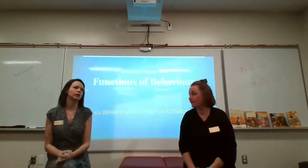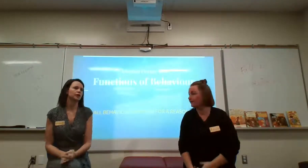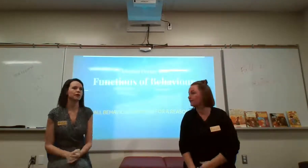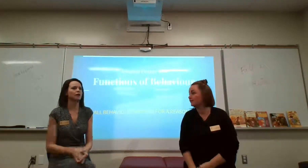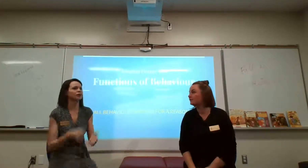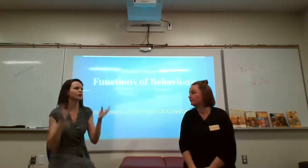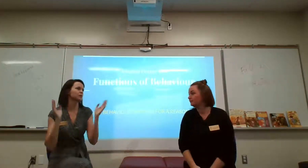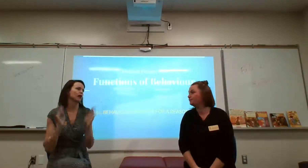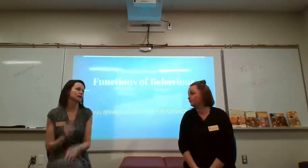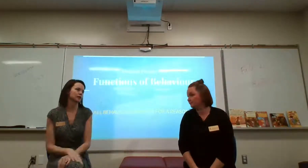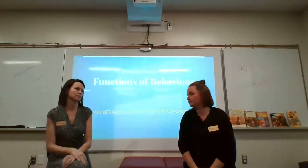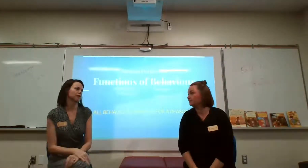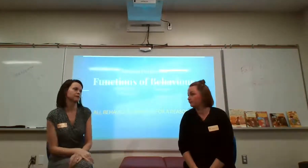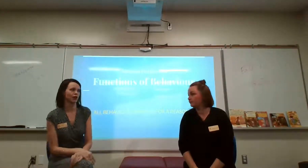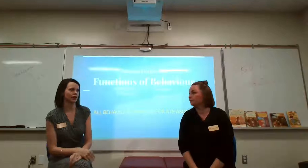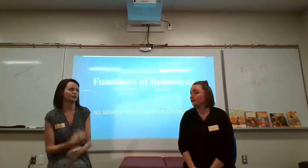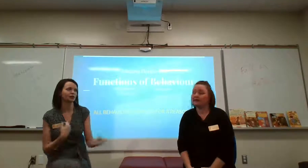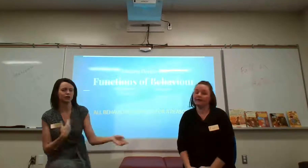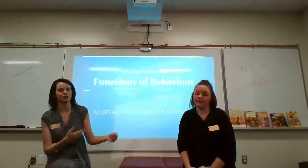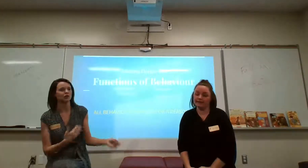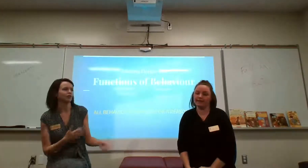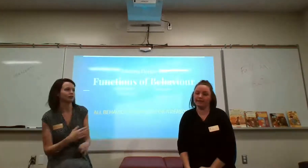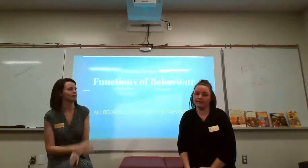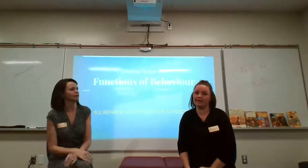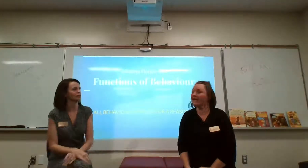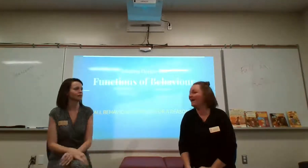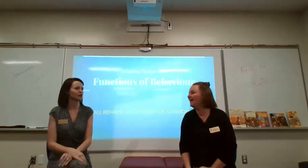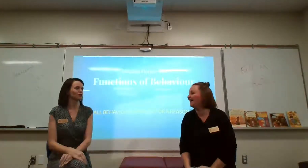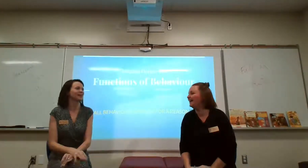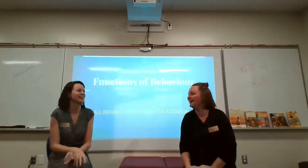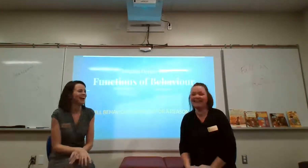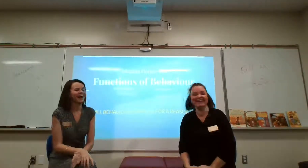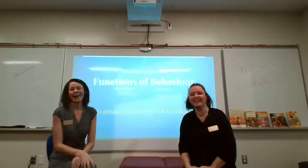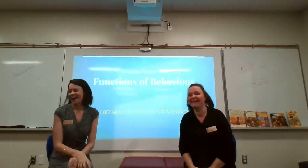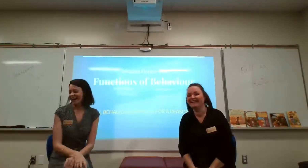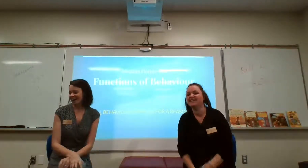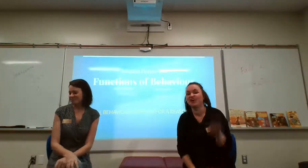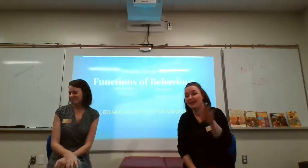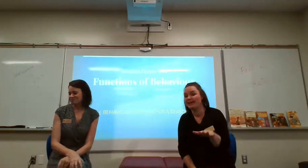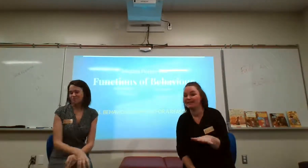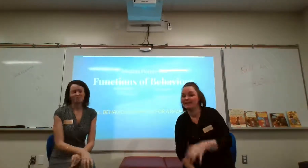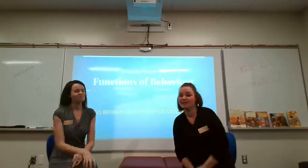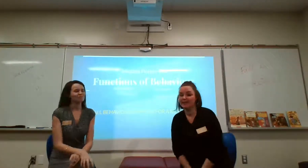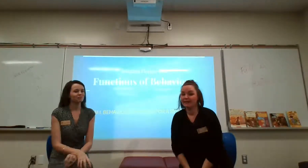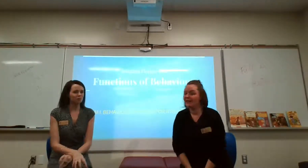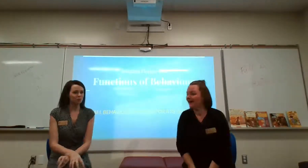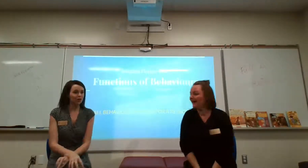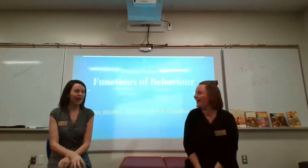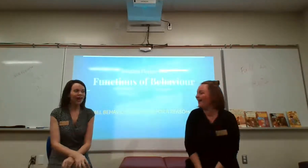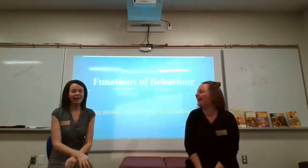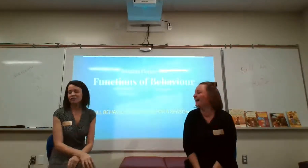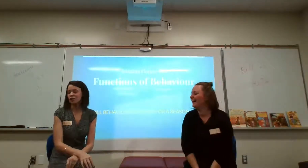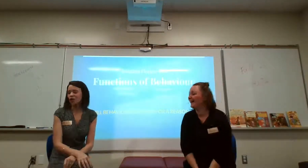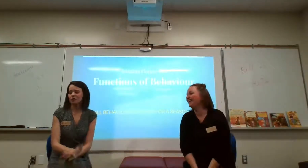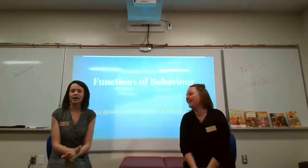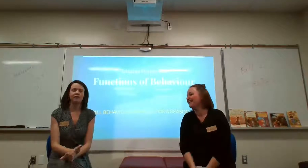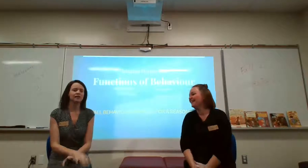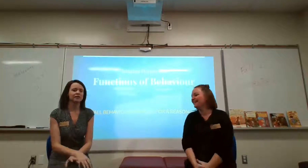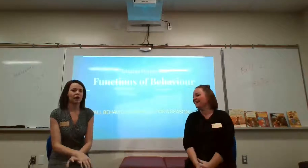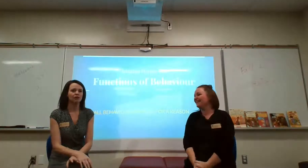You're right, and we could spend months on it, especially with us. Try to make us stop talking. Yeah, so all behavior does happen for